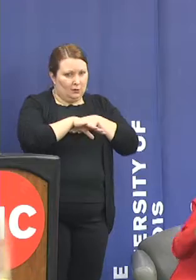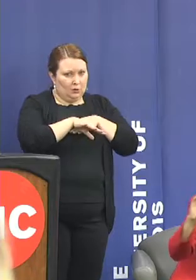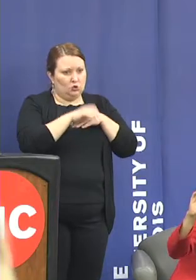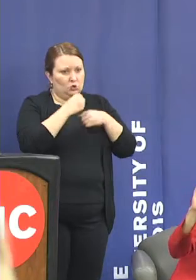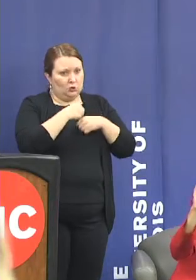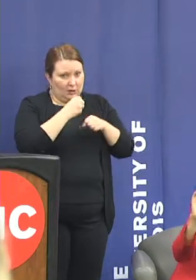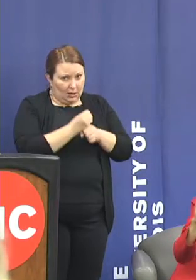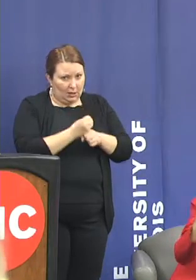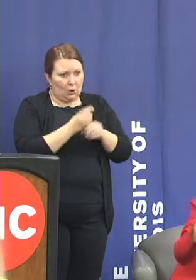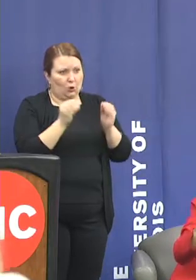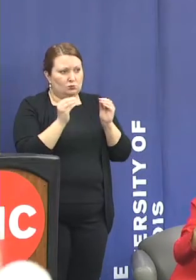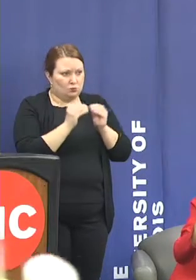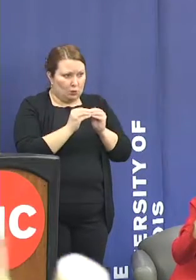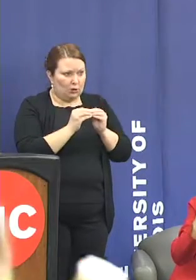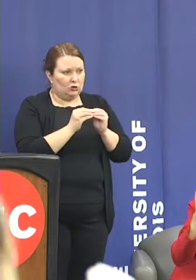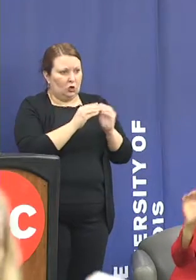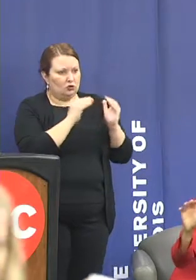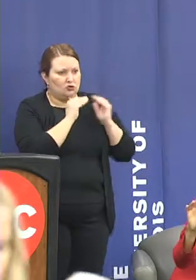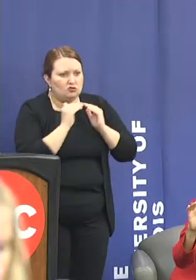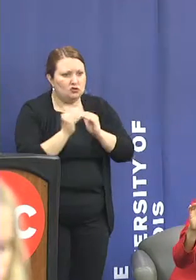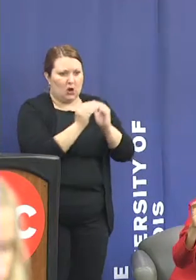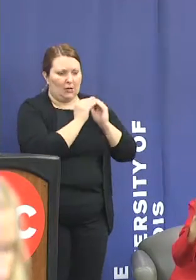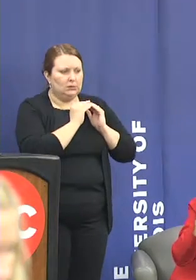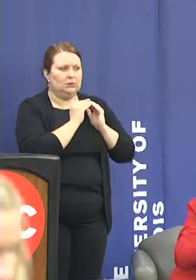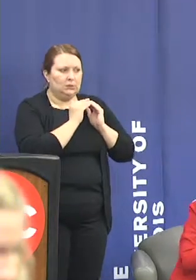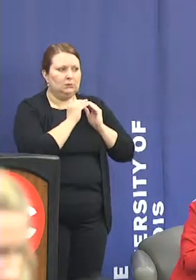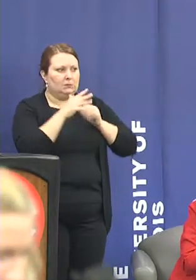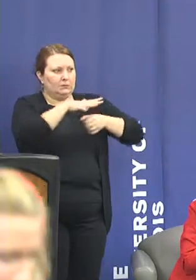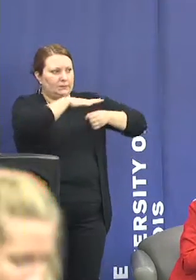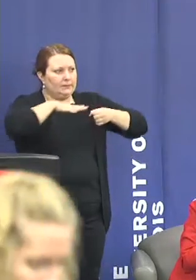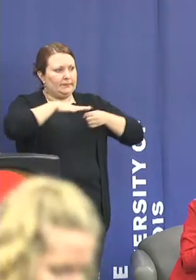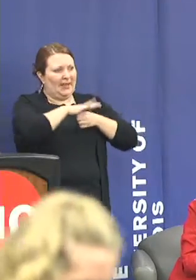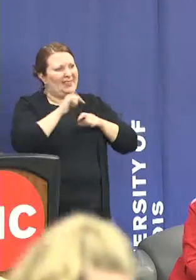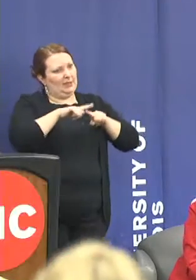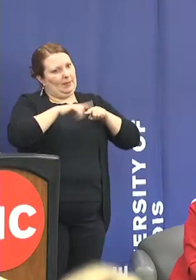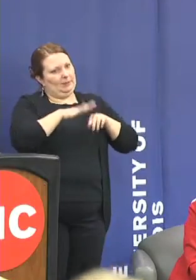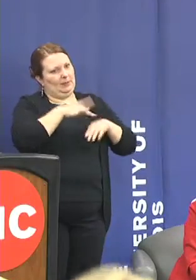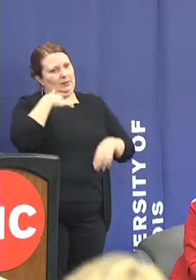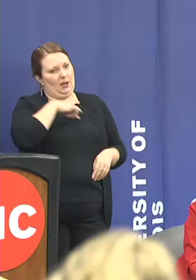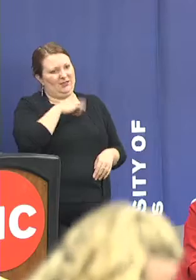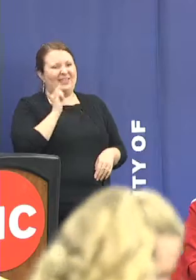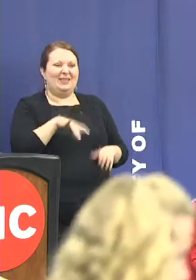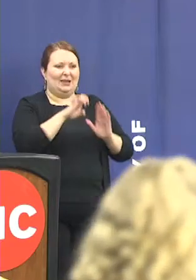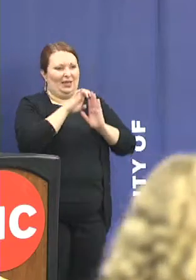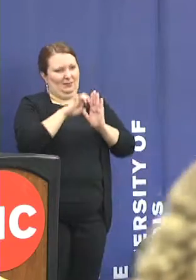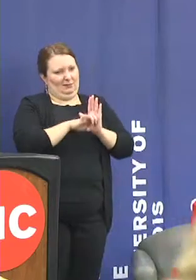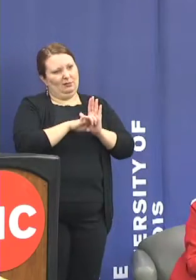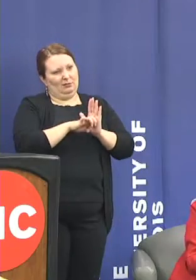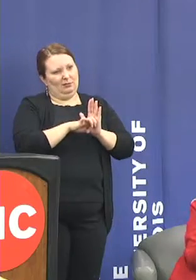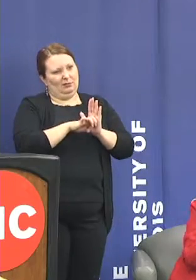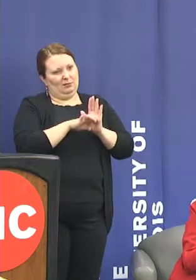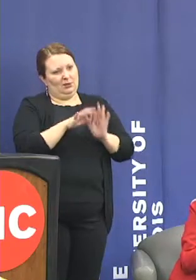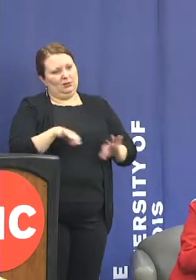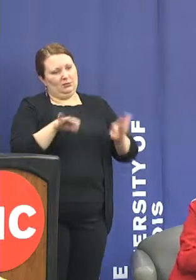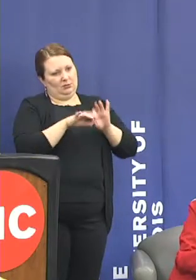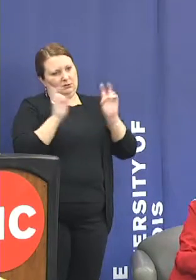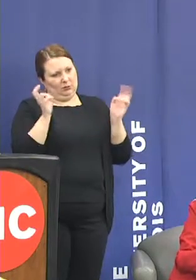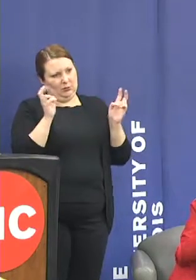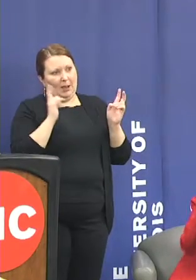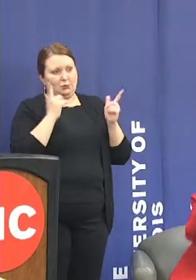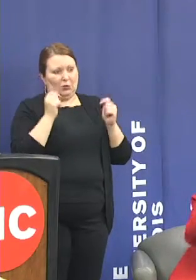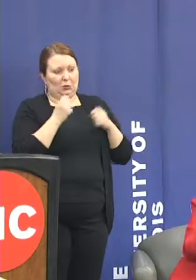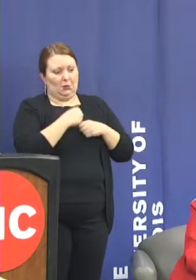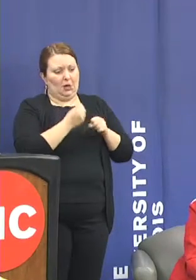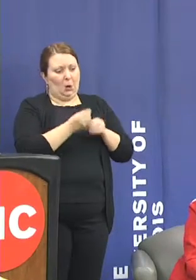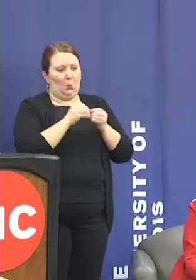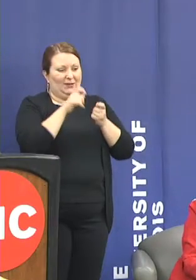to create a more just union is up to us, and it is an ethical issue. So absolutely, I'm trying to